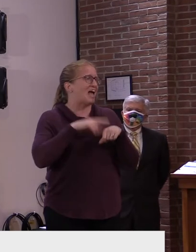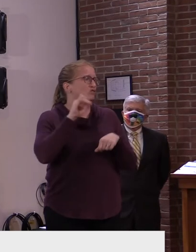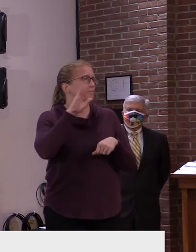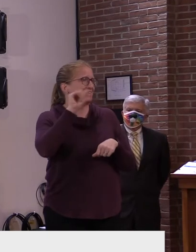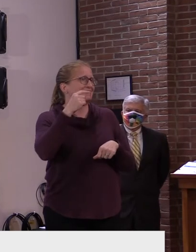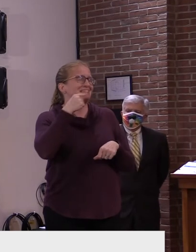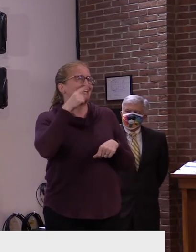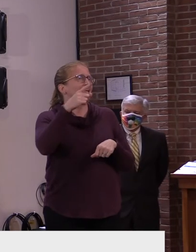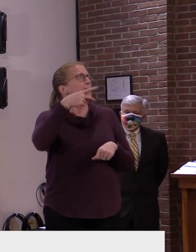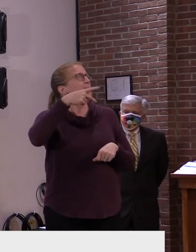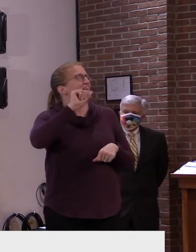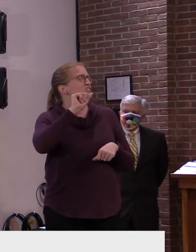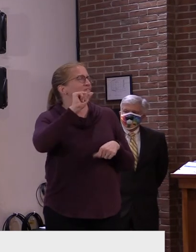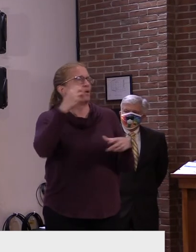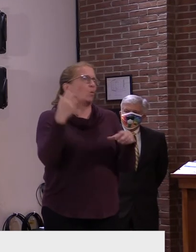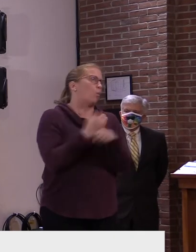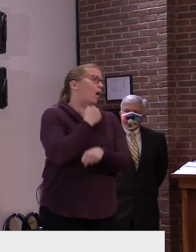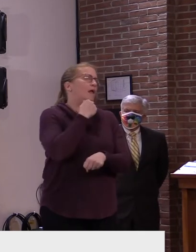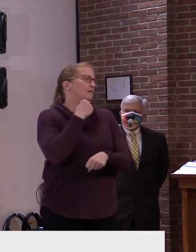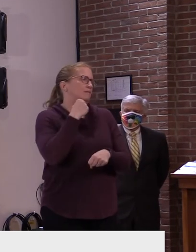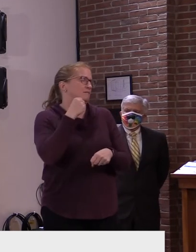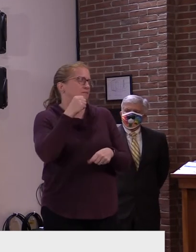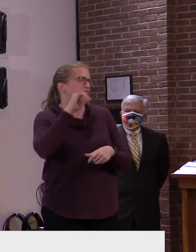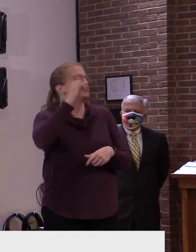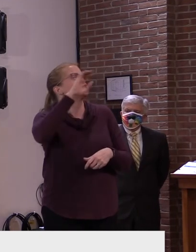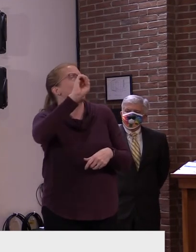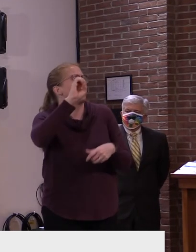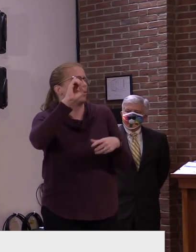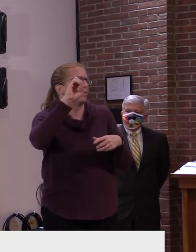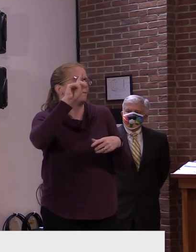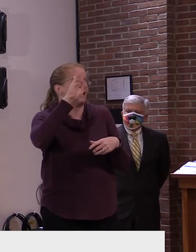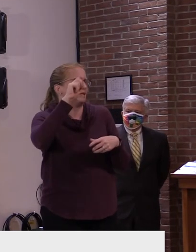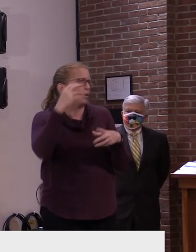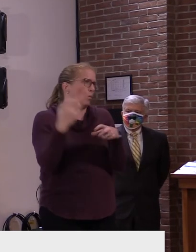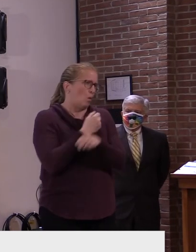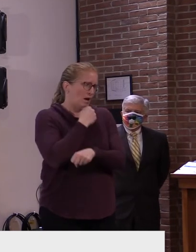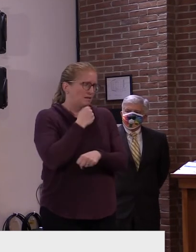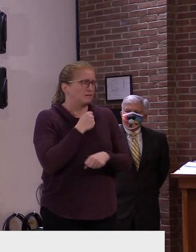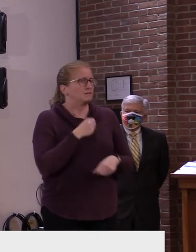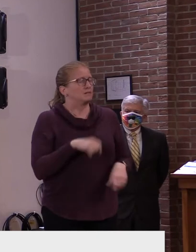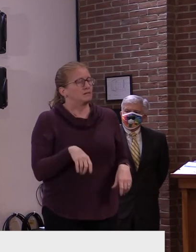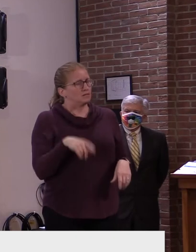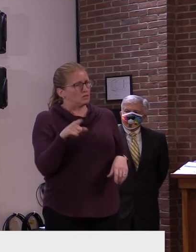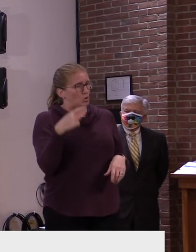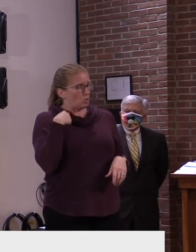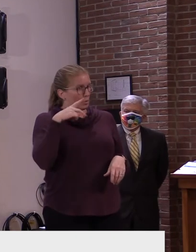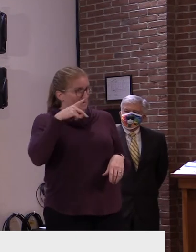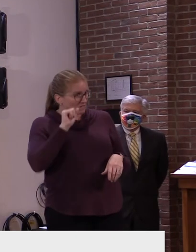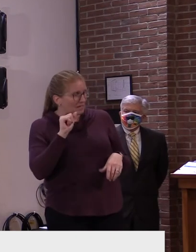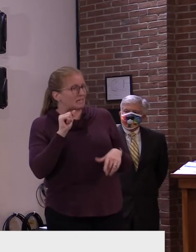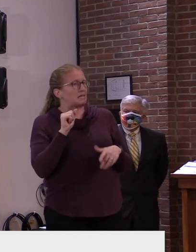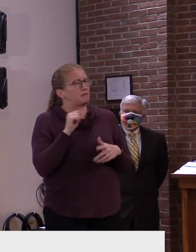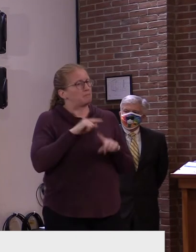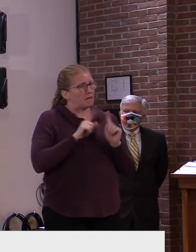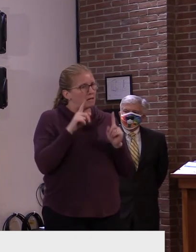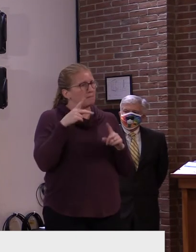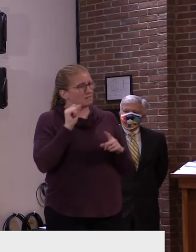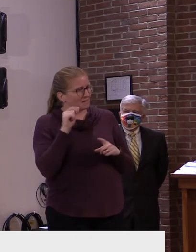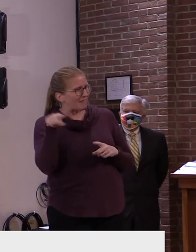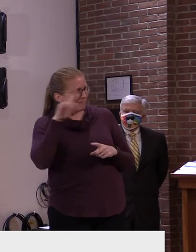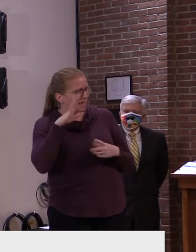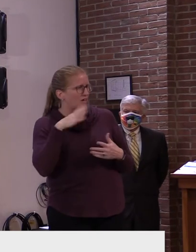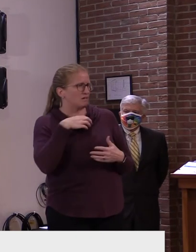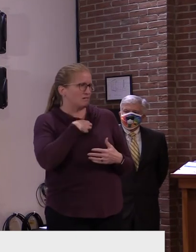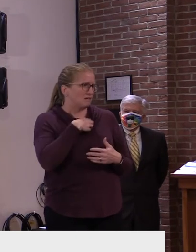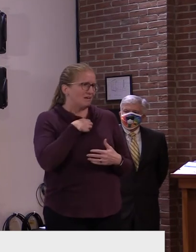270 votes given the national associated press that called pennsylvania provided was also very critical of the president wouldn't cover the